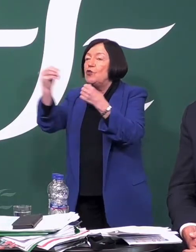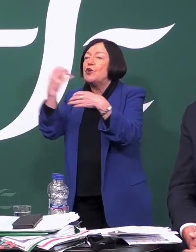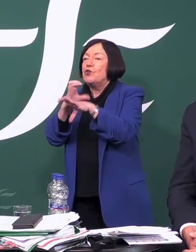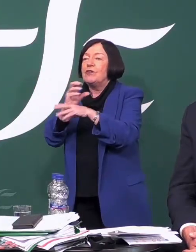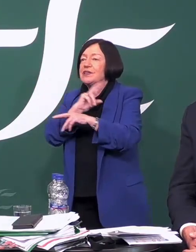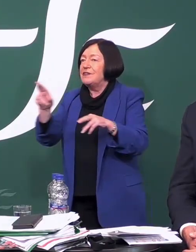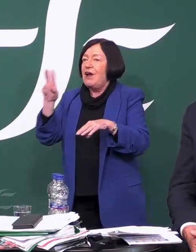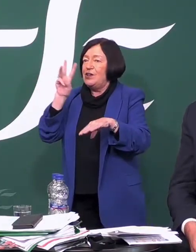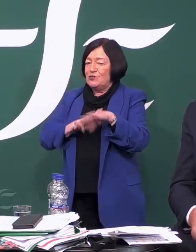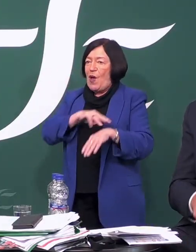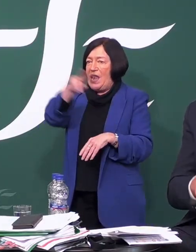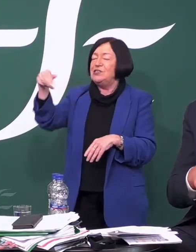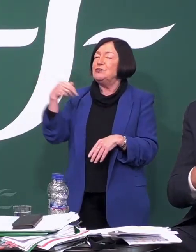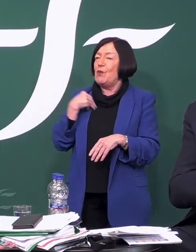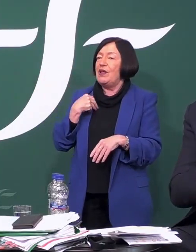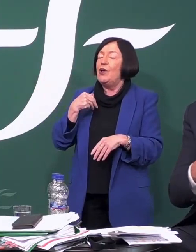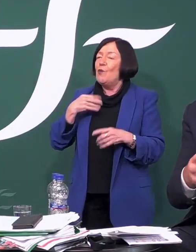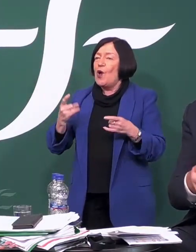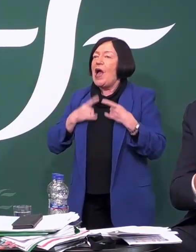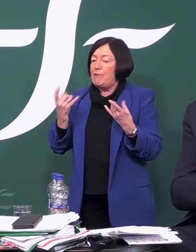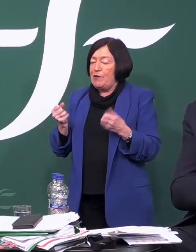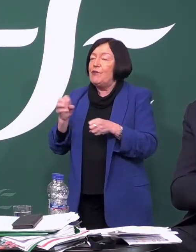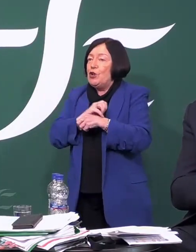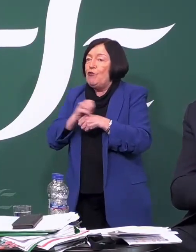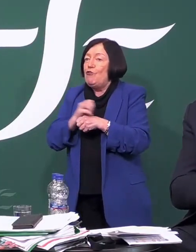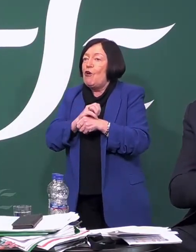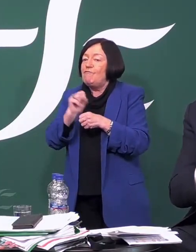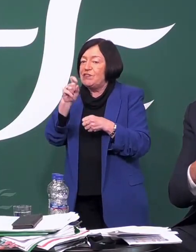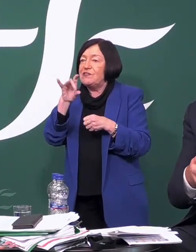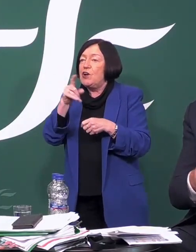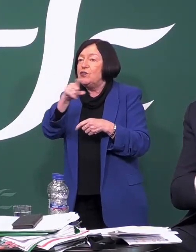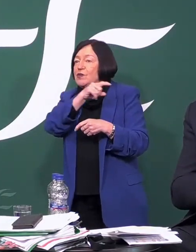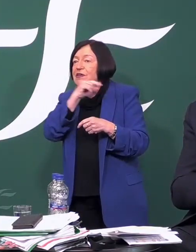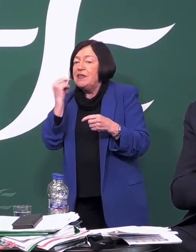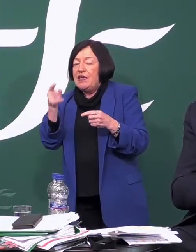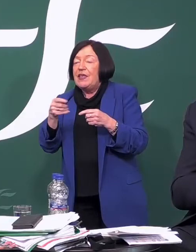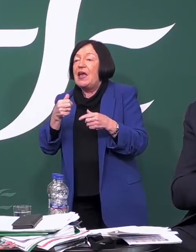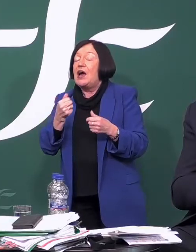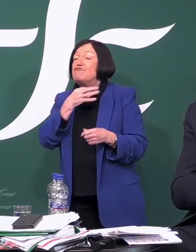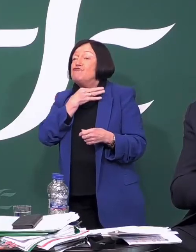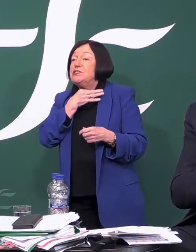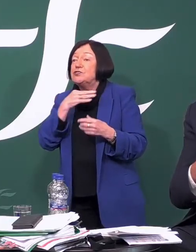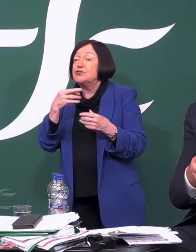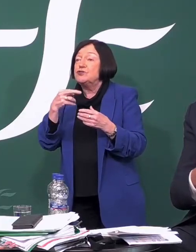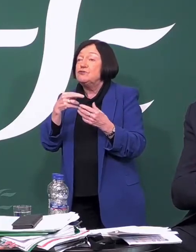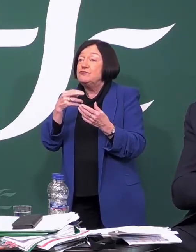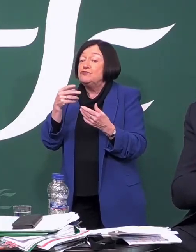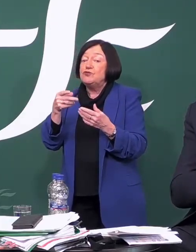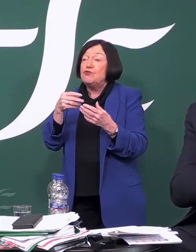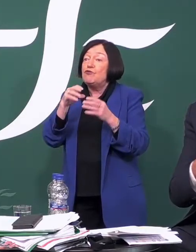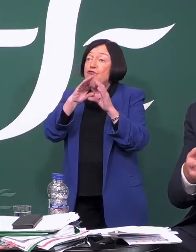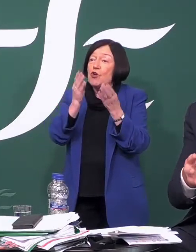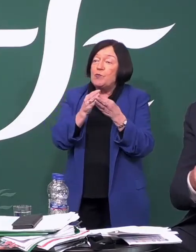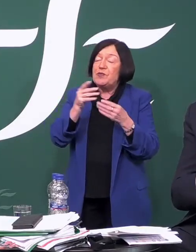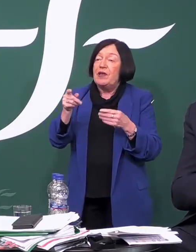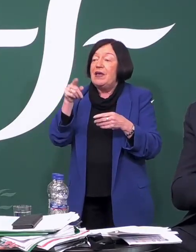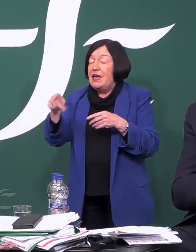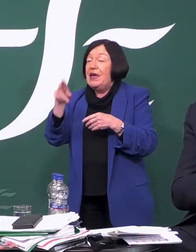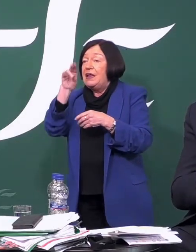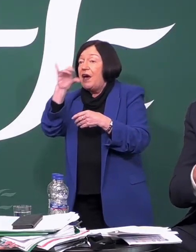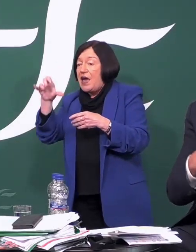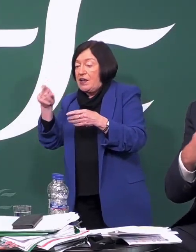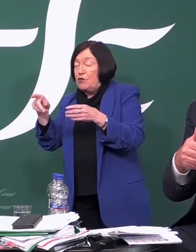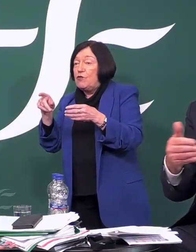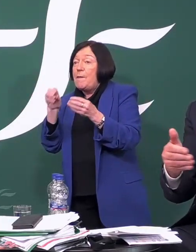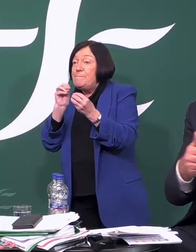as well off as ourselves. So we're happy we have enough stock in terms of what you call the at-risk groups initially identified by NIAC. I think it's about 1.8 million would fall into that